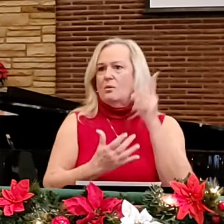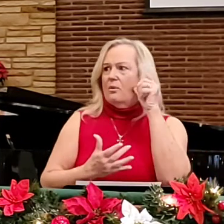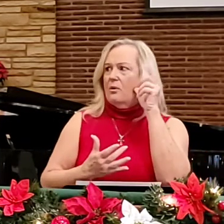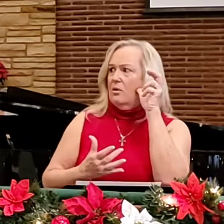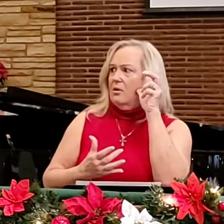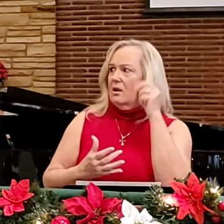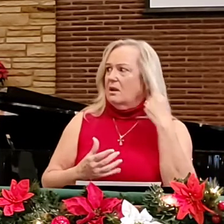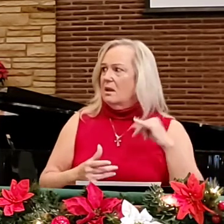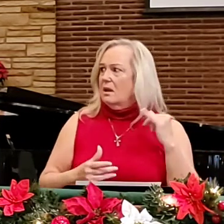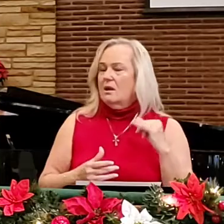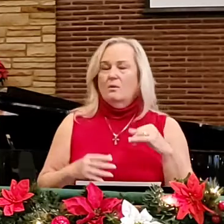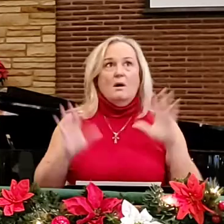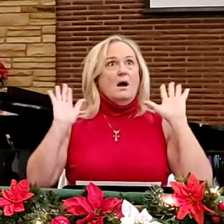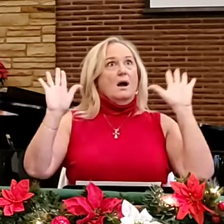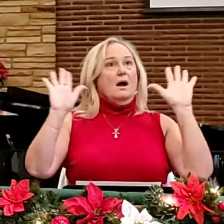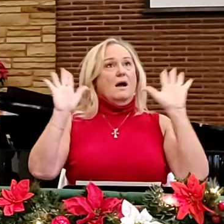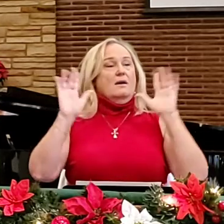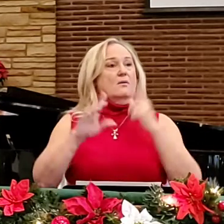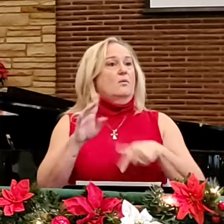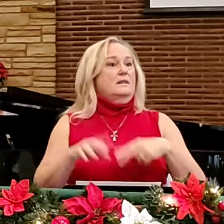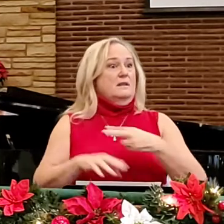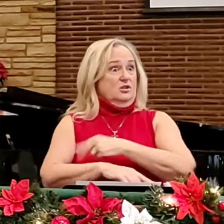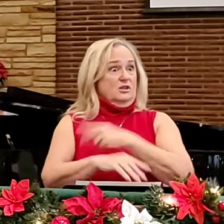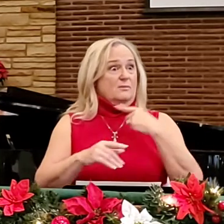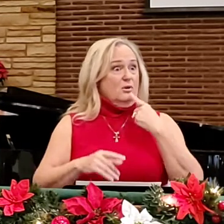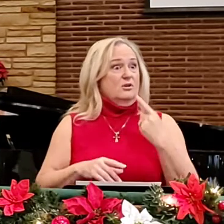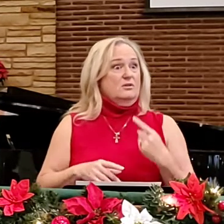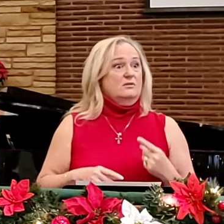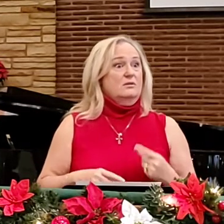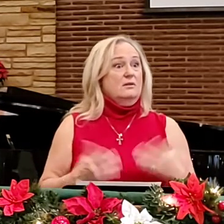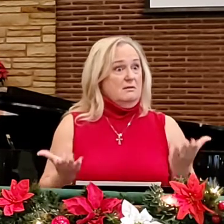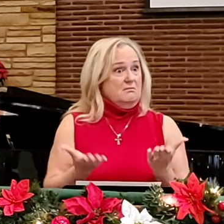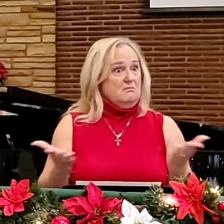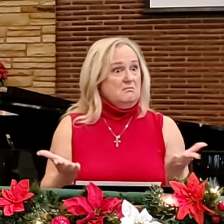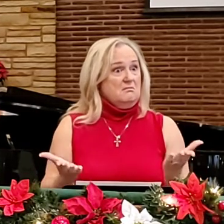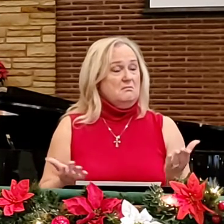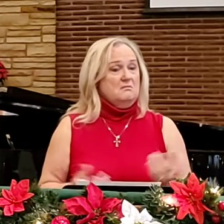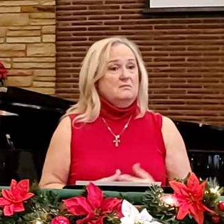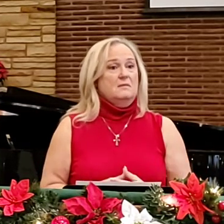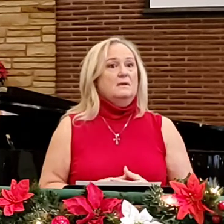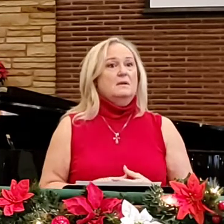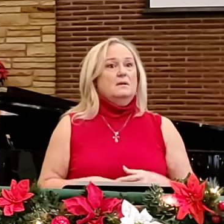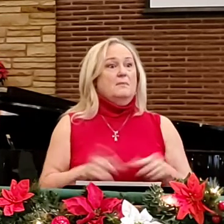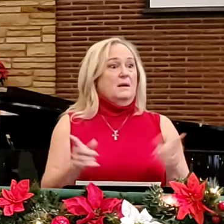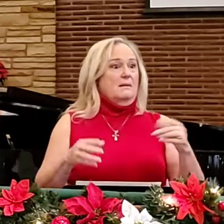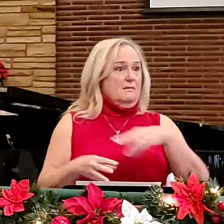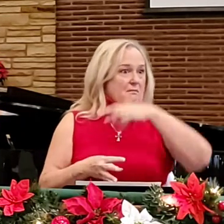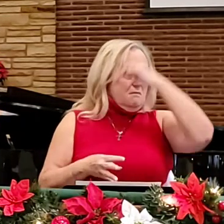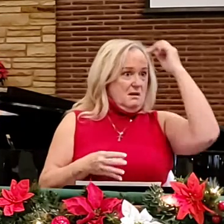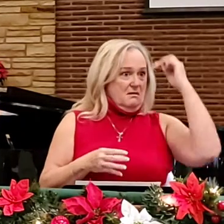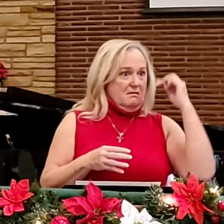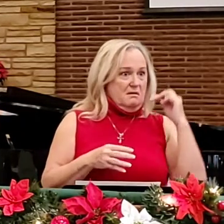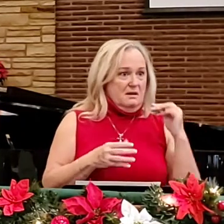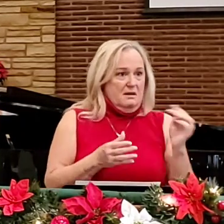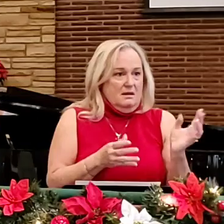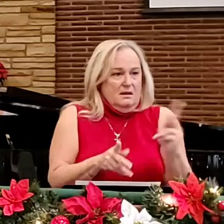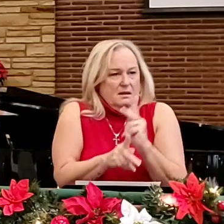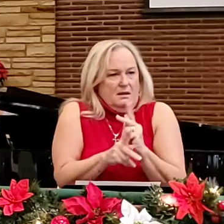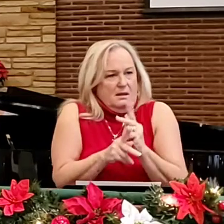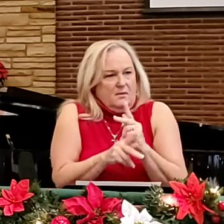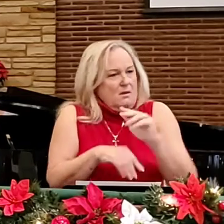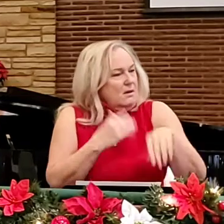it were amazed at what the shepherds told them. But Mary treasured all these